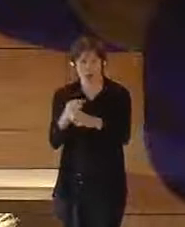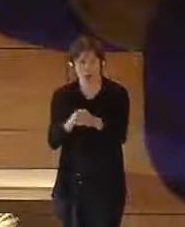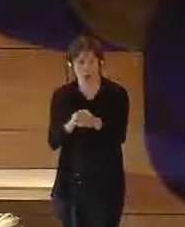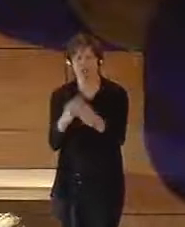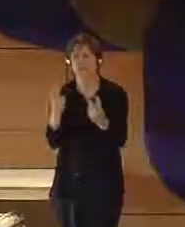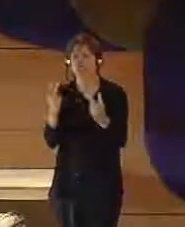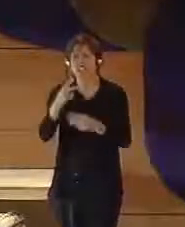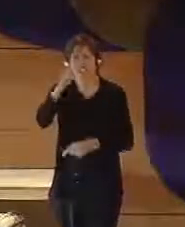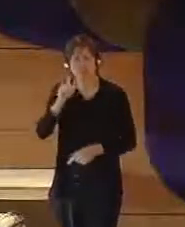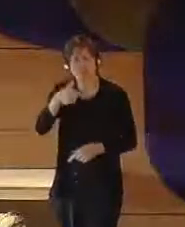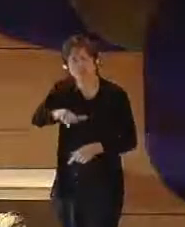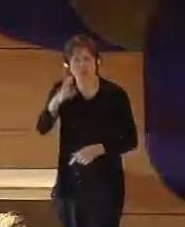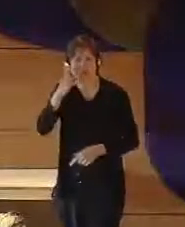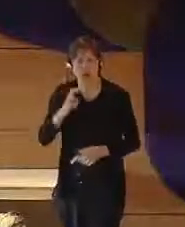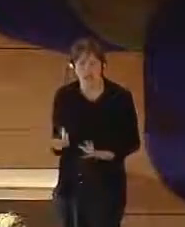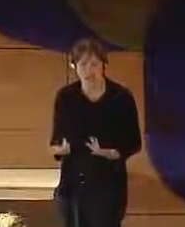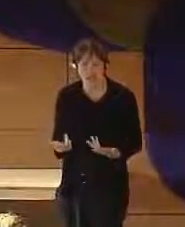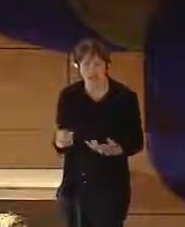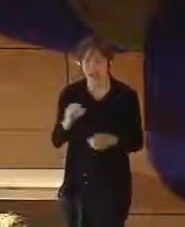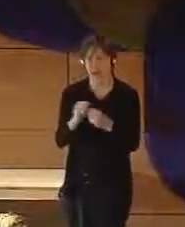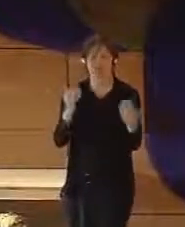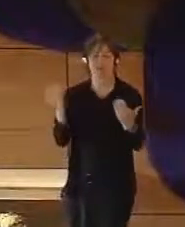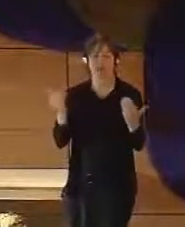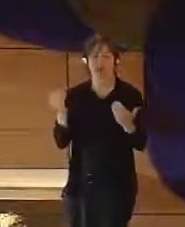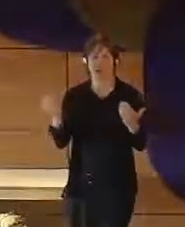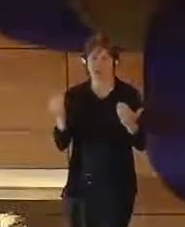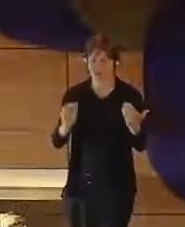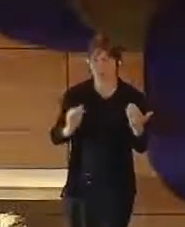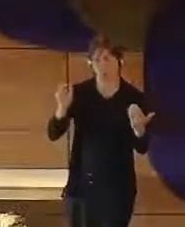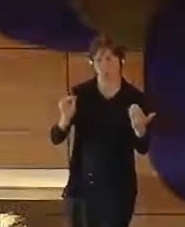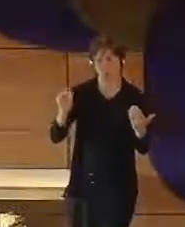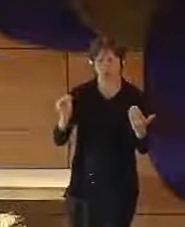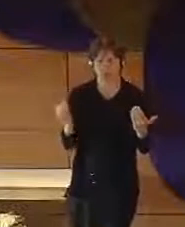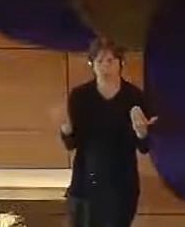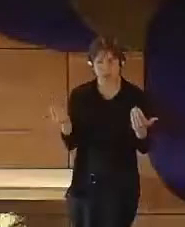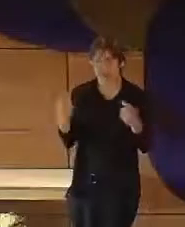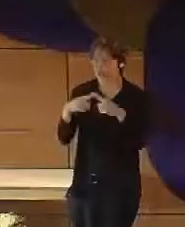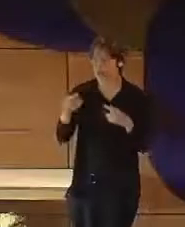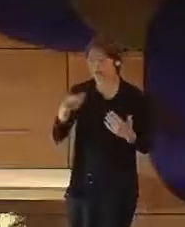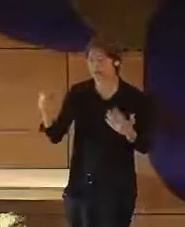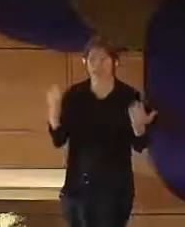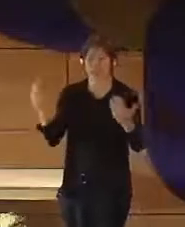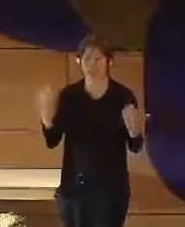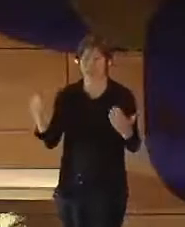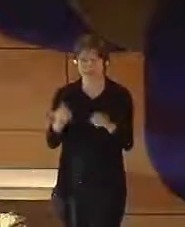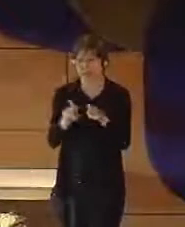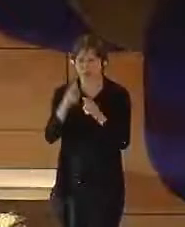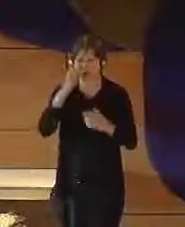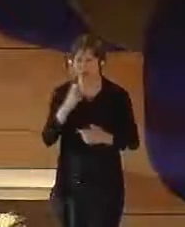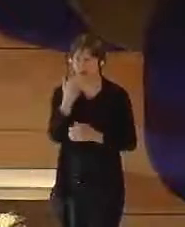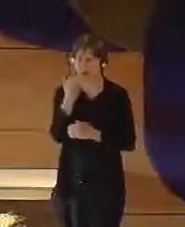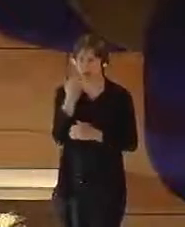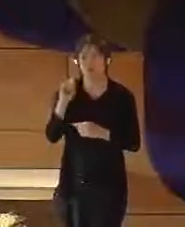child in terms of their size, not with children of the same age, but children who are 2 years younger. Now, clearly, if